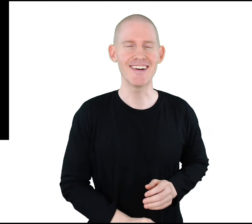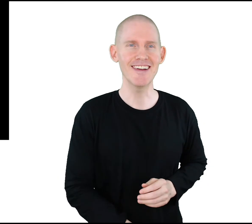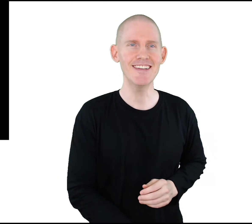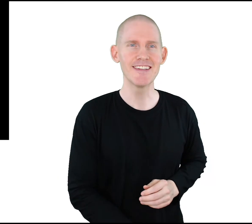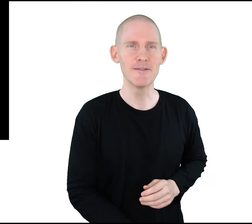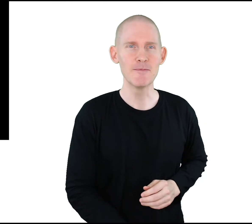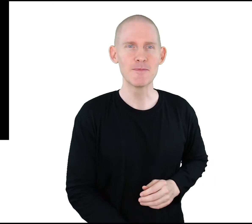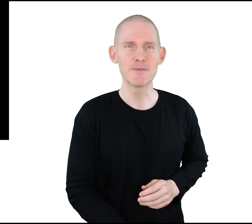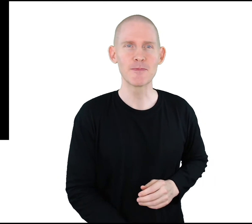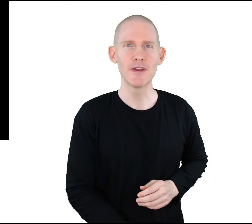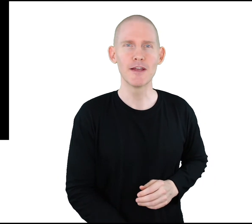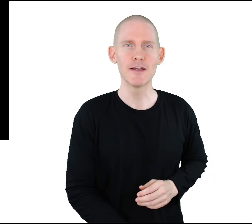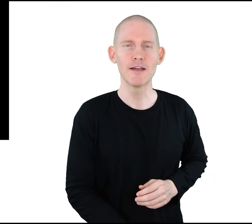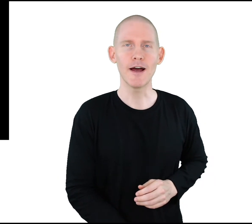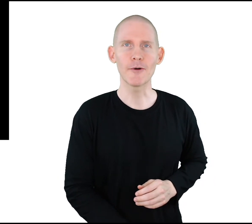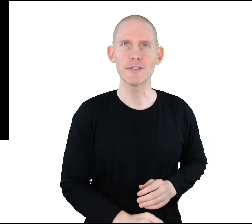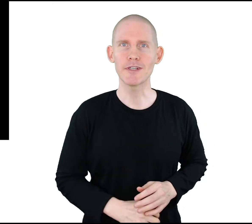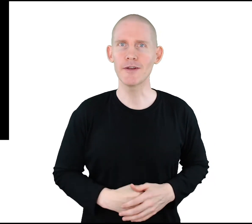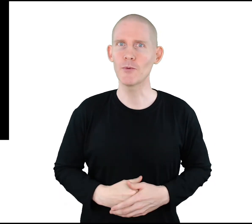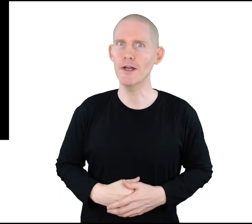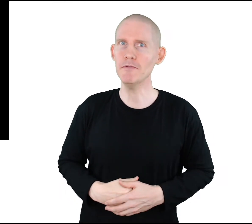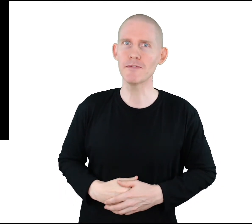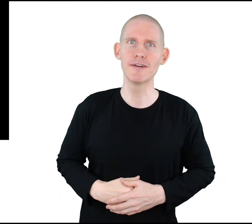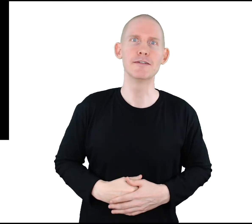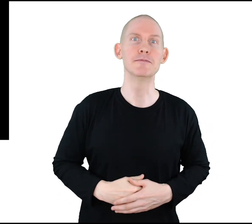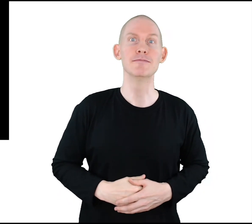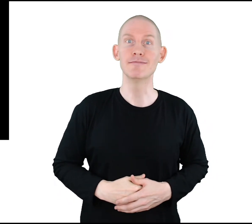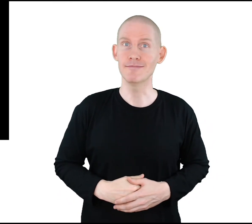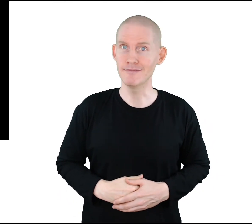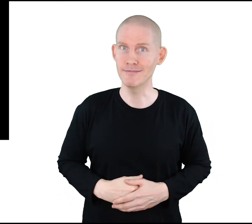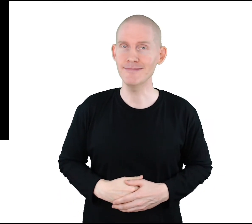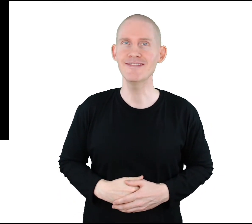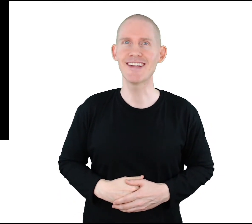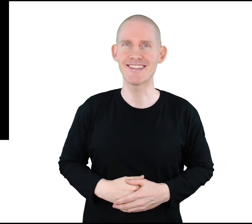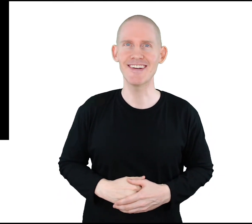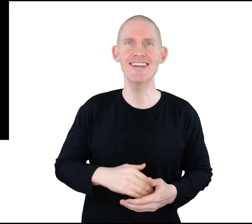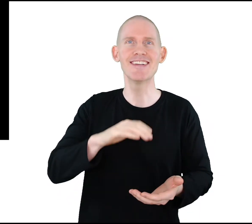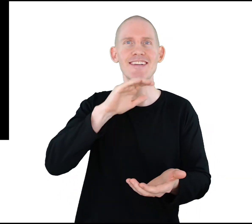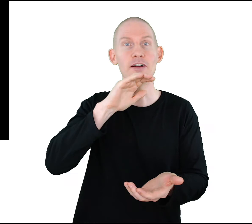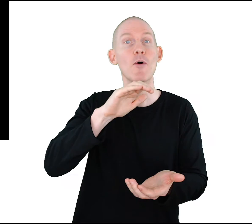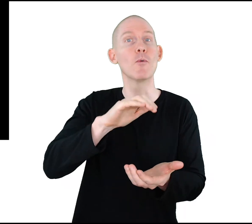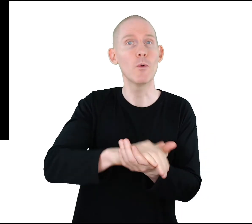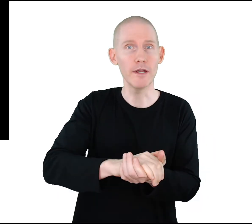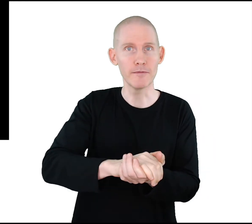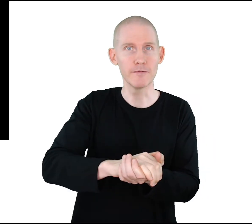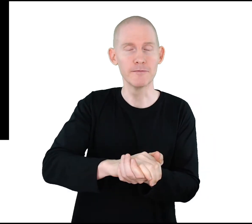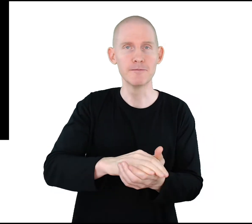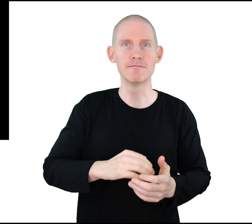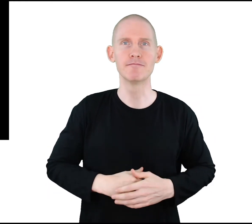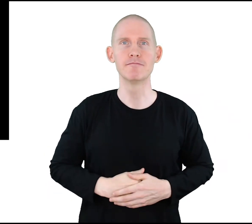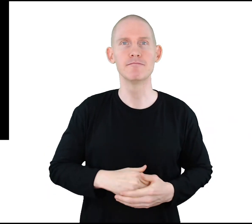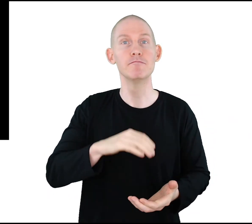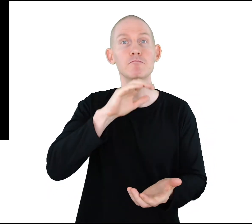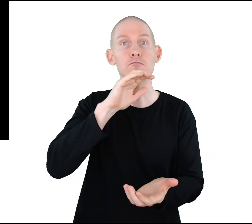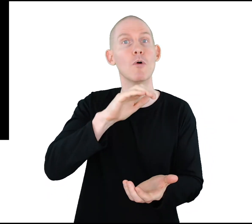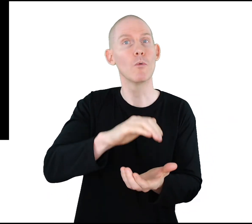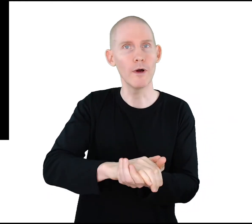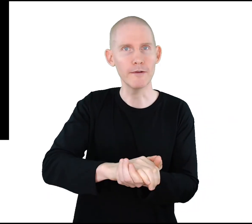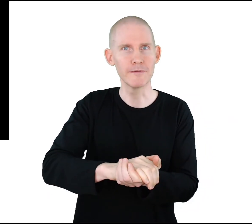right? How do we sign wife? That's right. Wife. Wife.